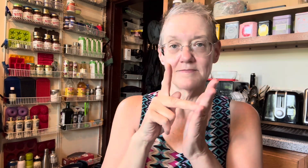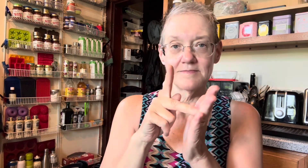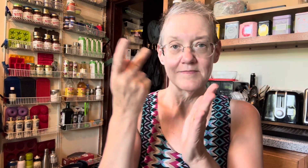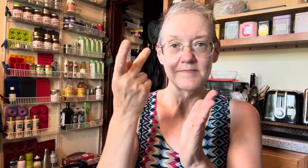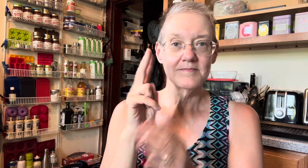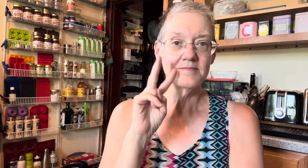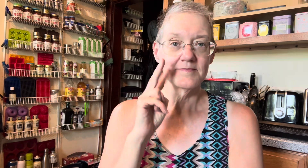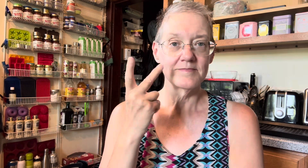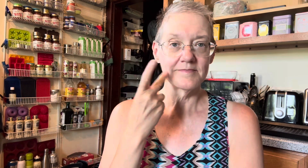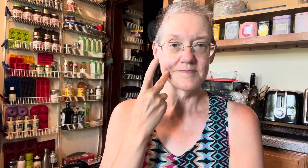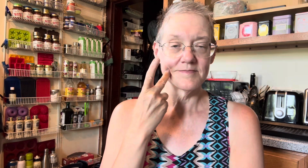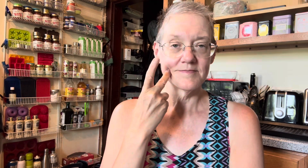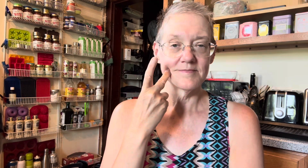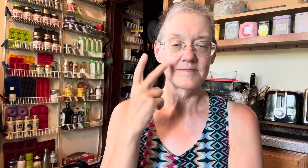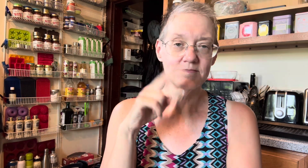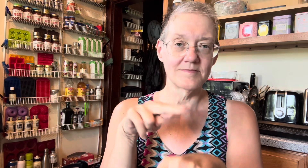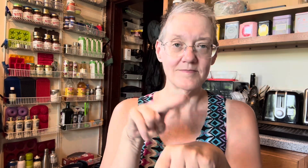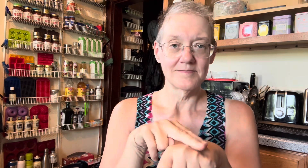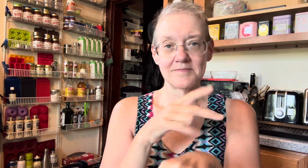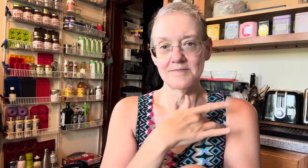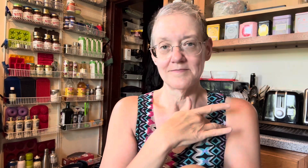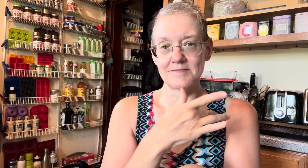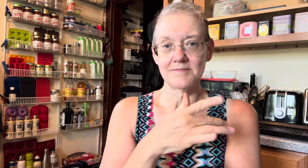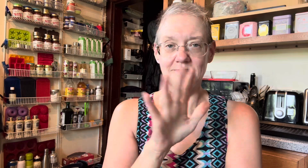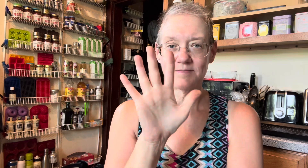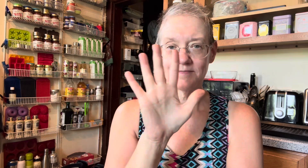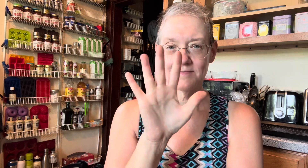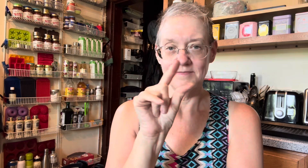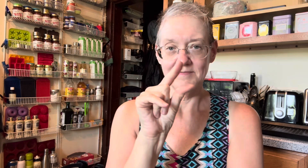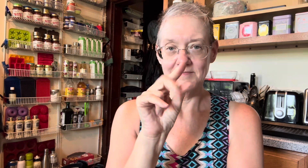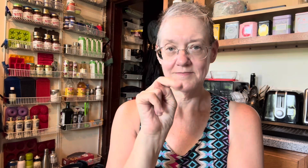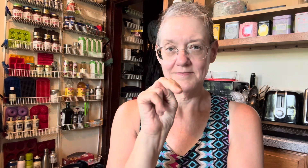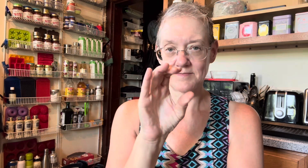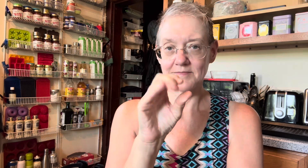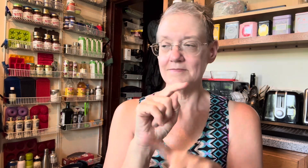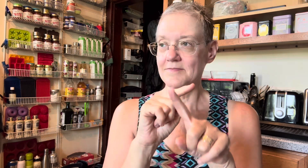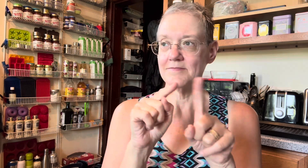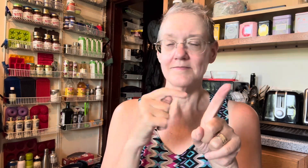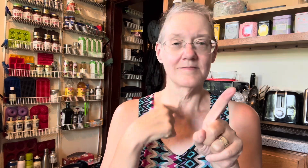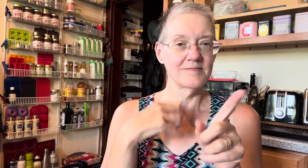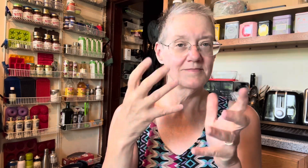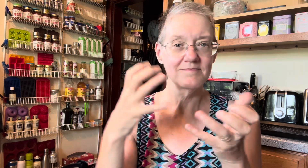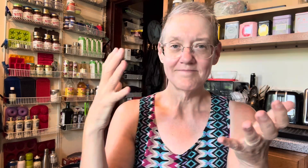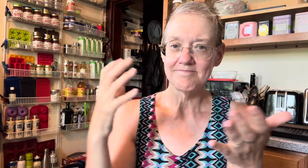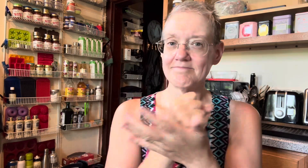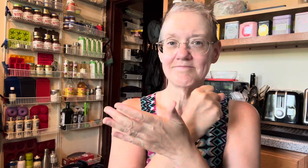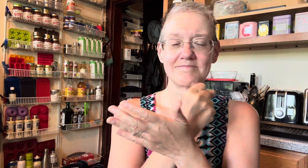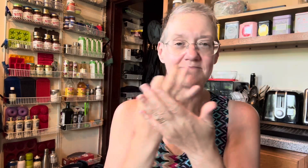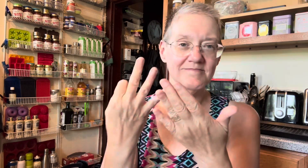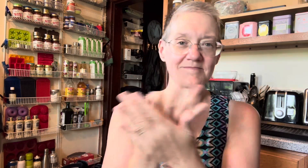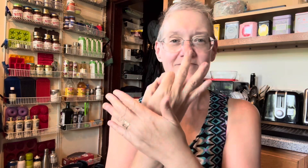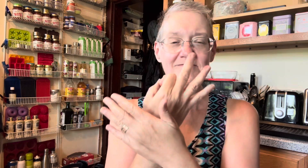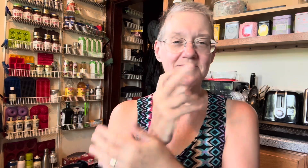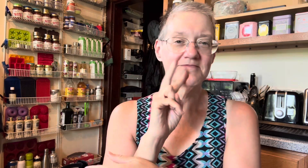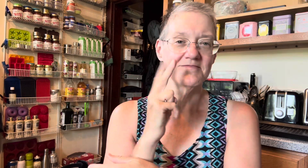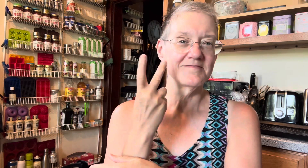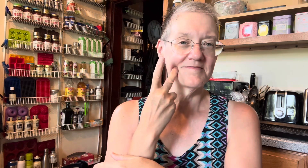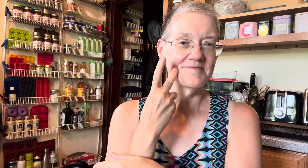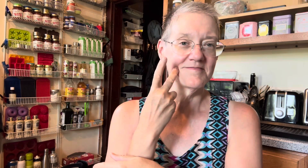So I'm having a double serving of vegetables. Typically I eat 5 grams of net carbs worth of vegetables, but I want to take advantage of the fresh squash.